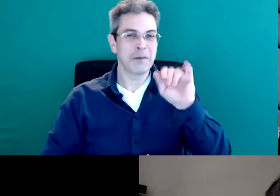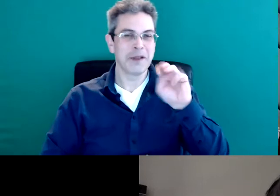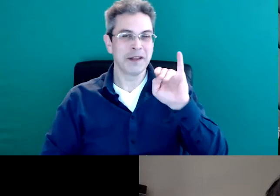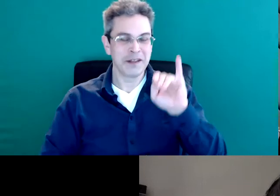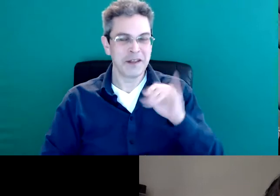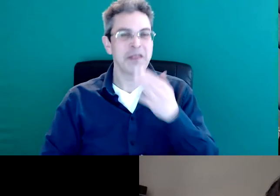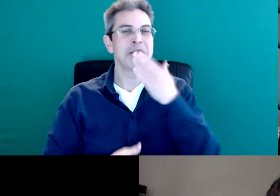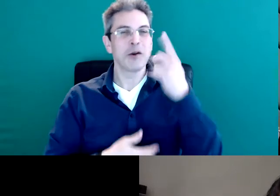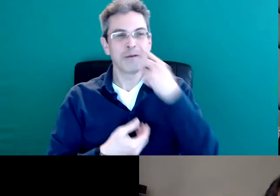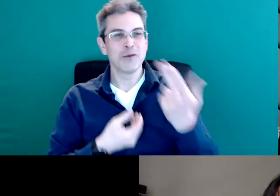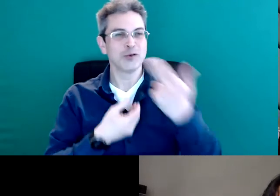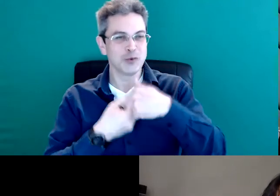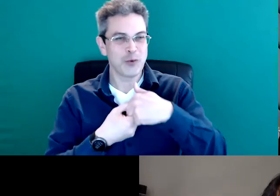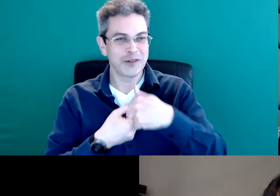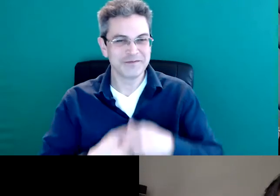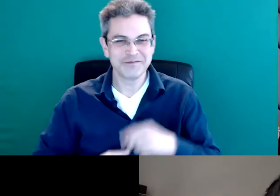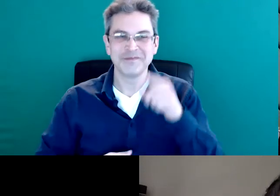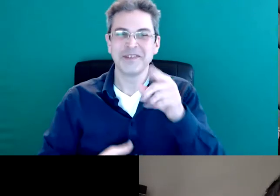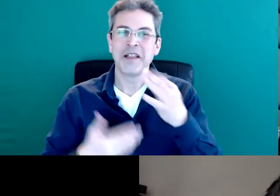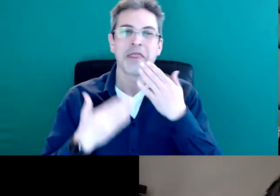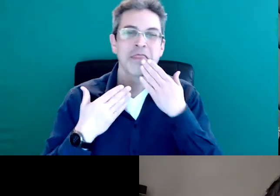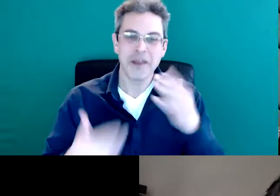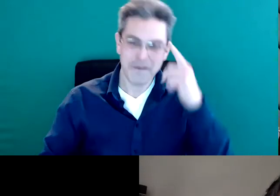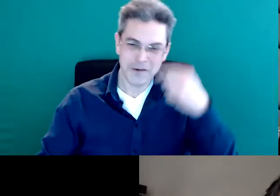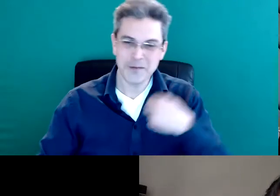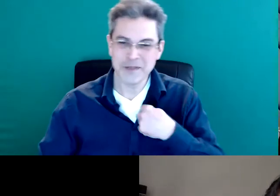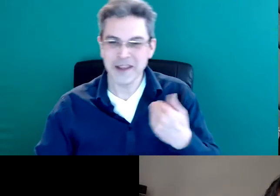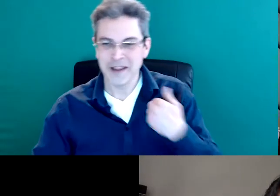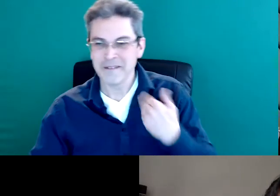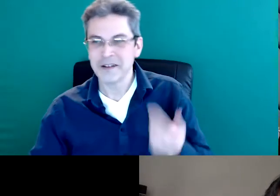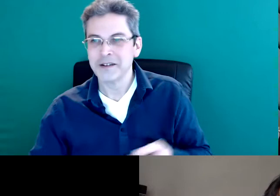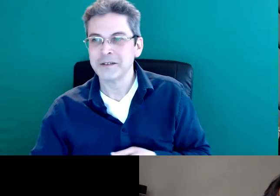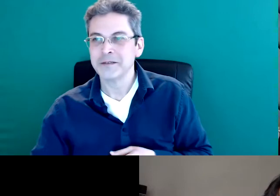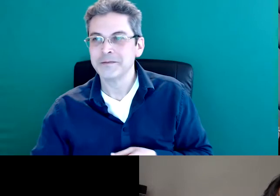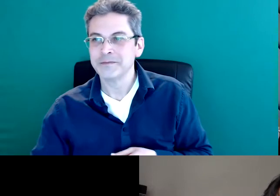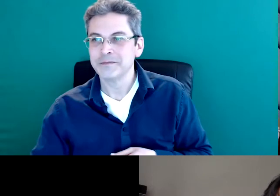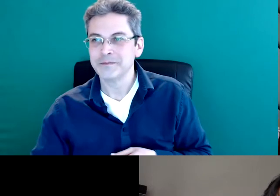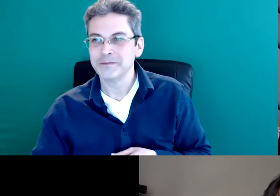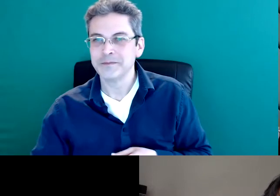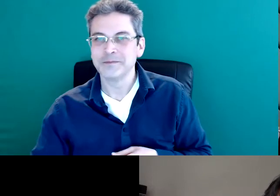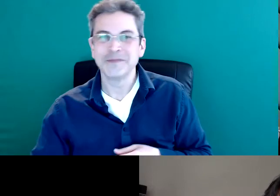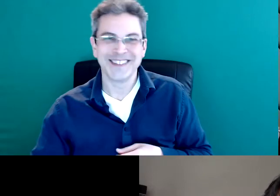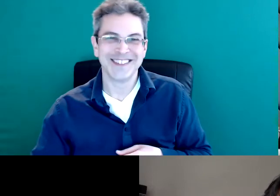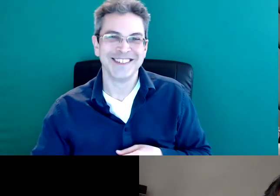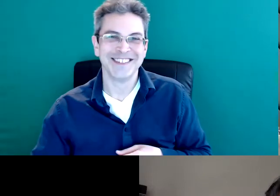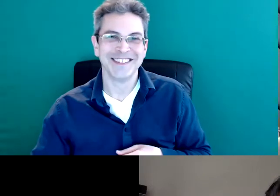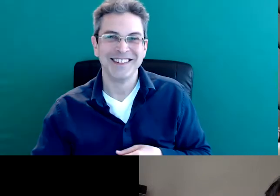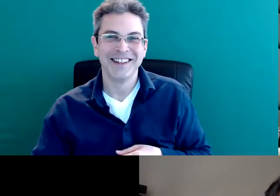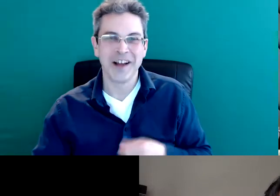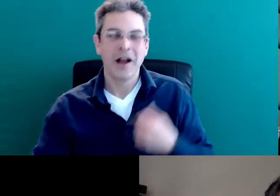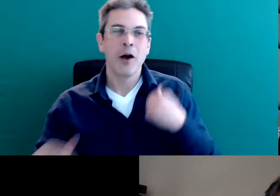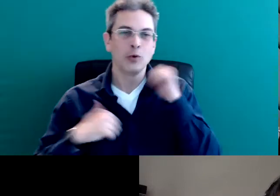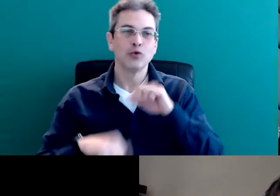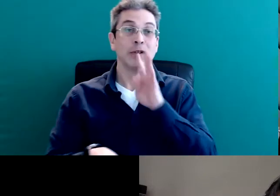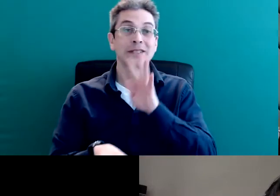joining us. Thank you all for having me. I greatly appreciate it. I am going to talk as slowly as possible. I am